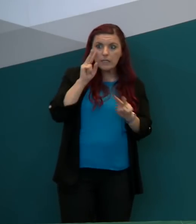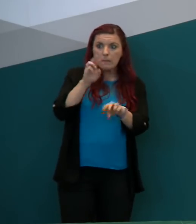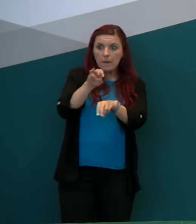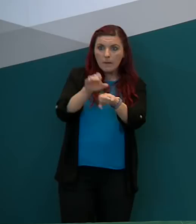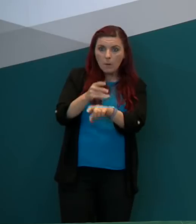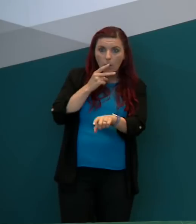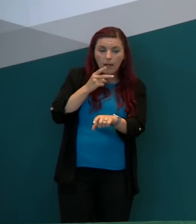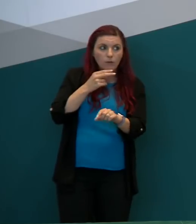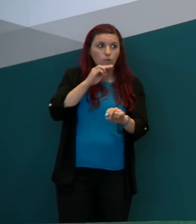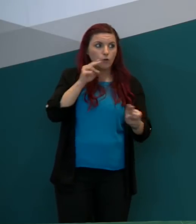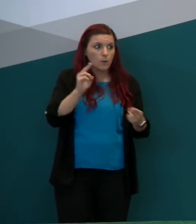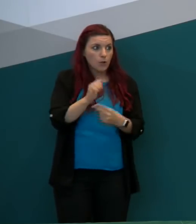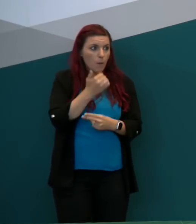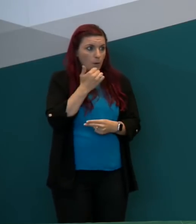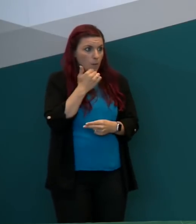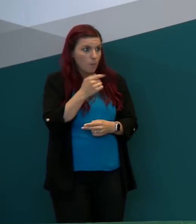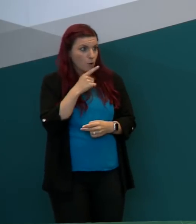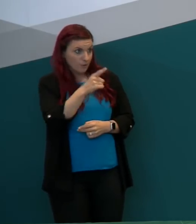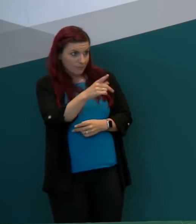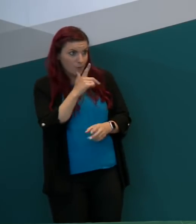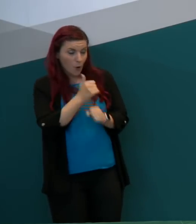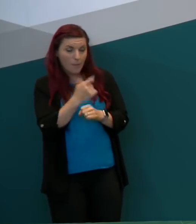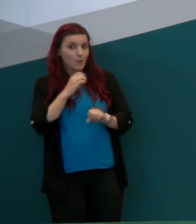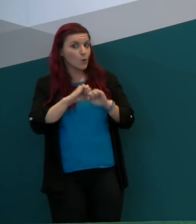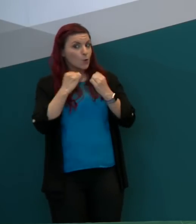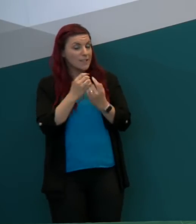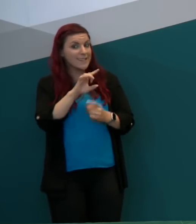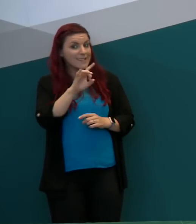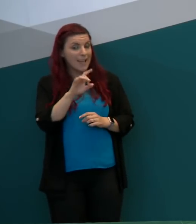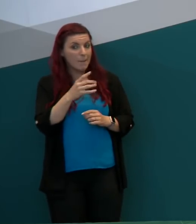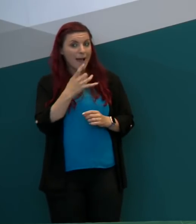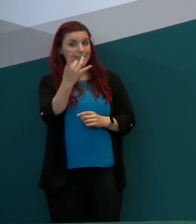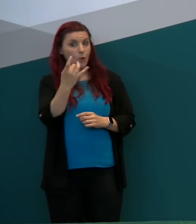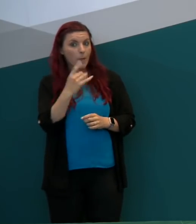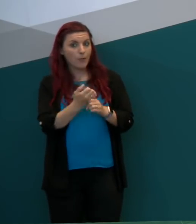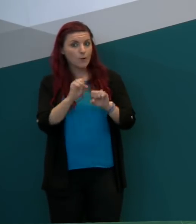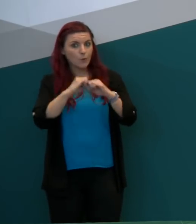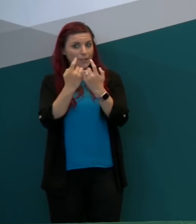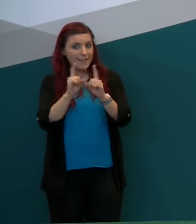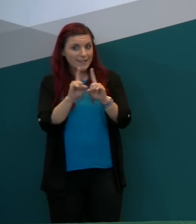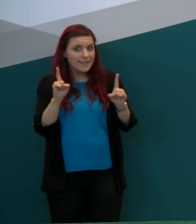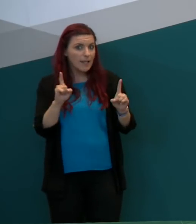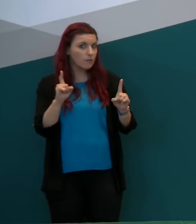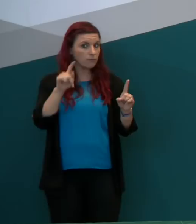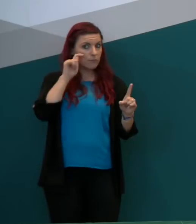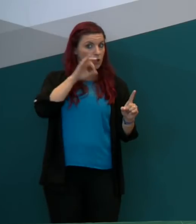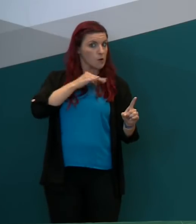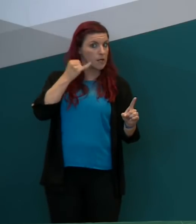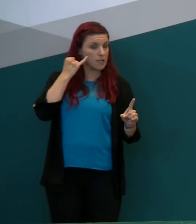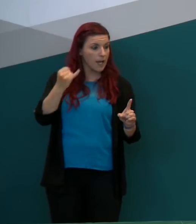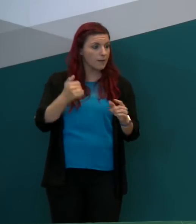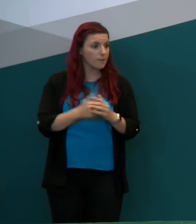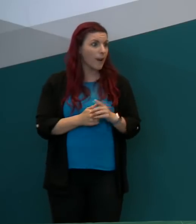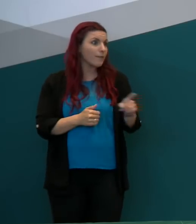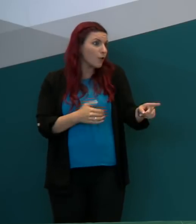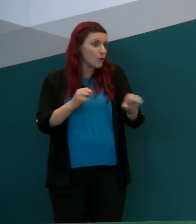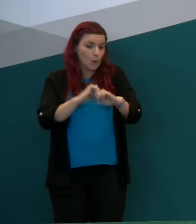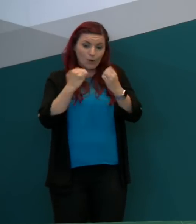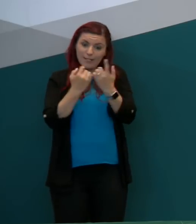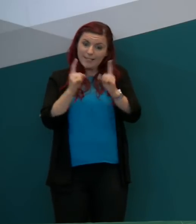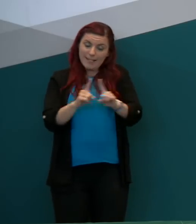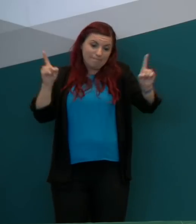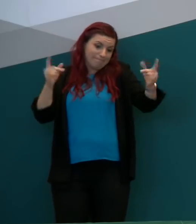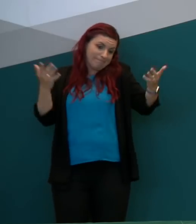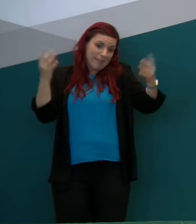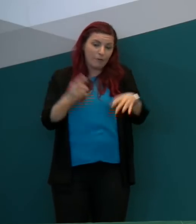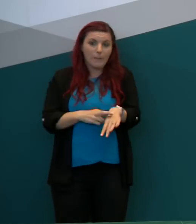of that. And as a social distancing measure in itself beyond that, do you think it's a good idea? And if that would help in terms of social distancing, even better. Okay. And just finally, as it